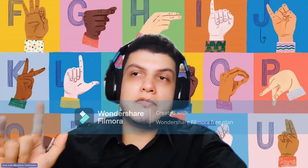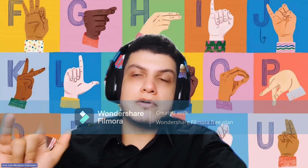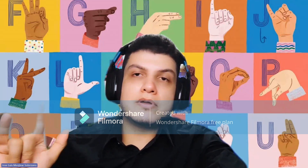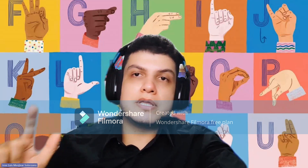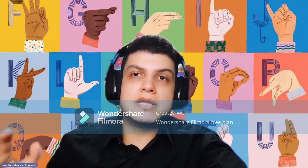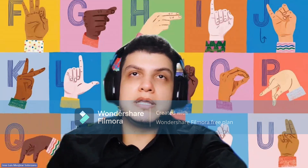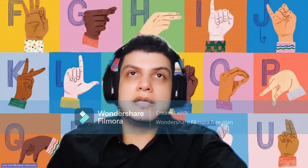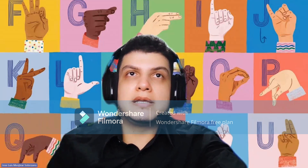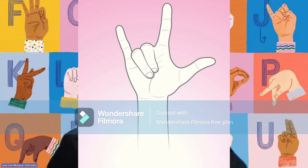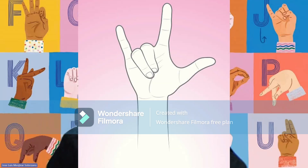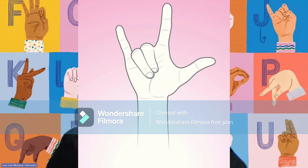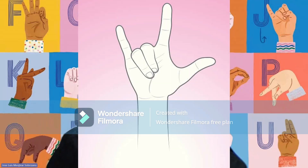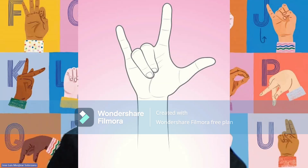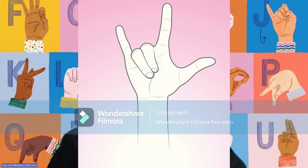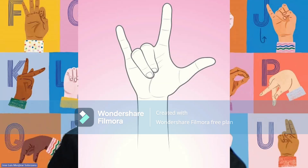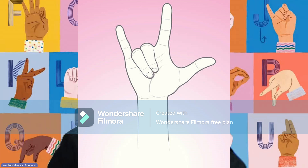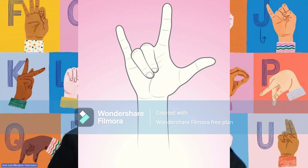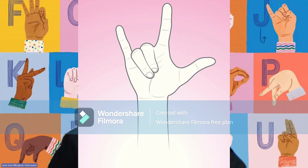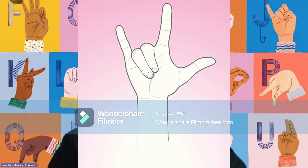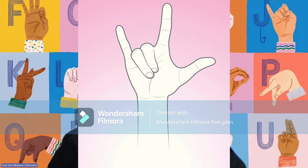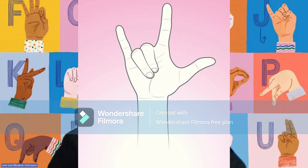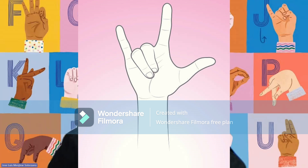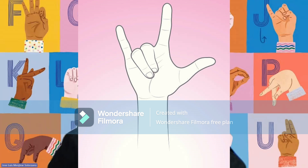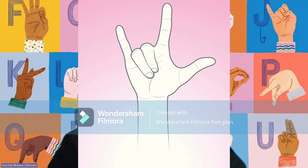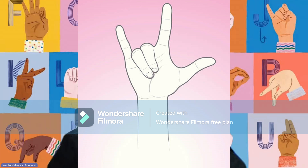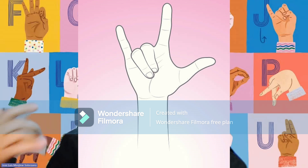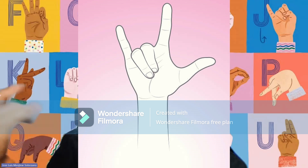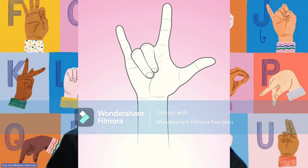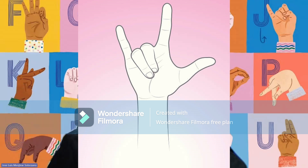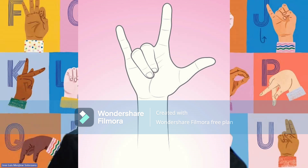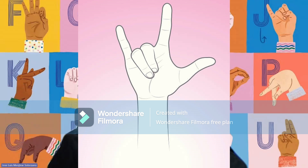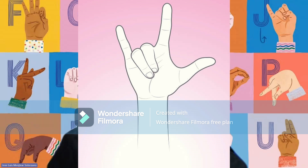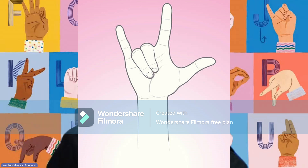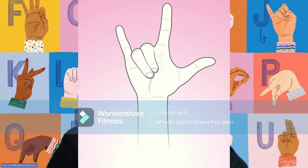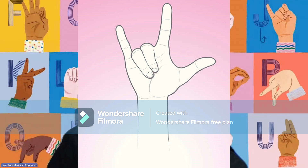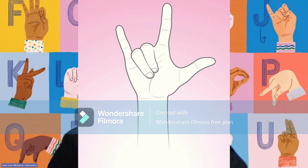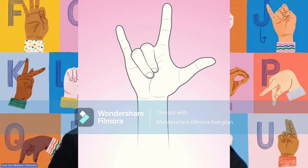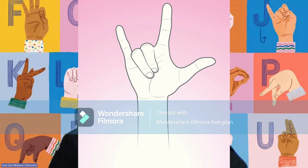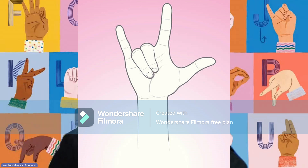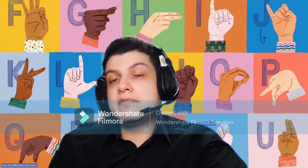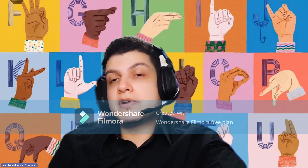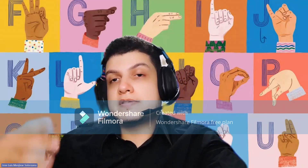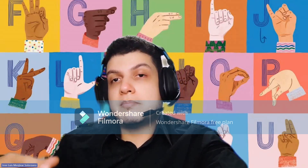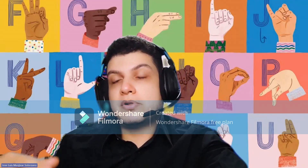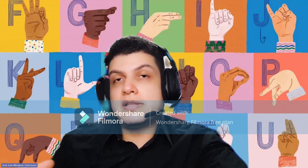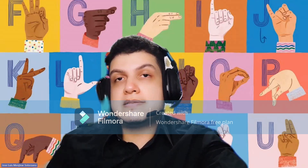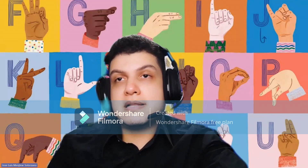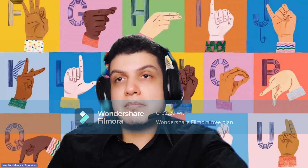love in signed alphabet is almost the same, But here, for example, in El